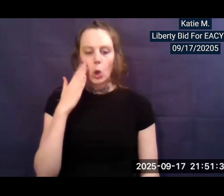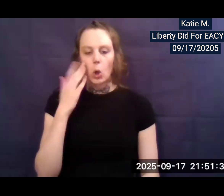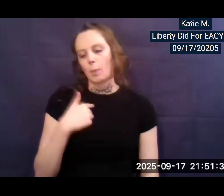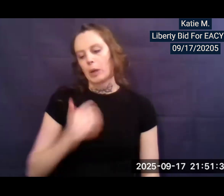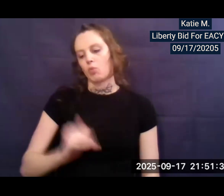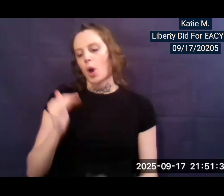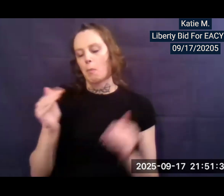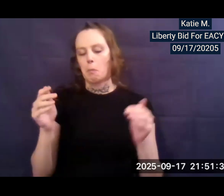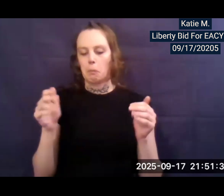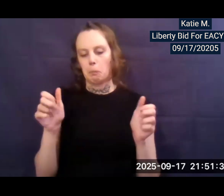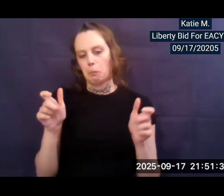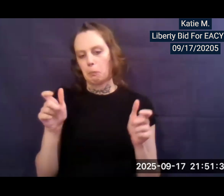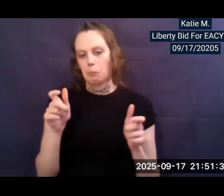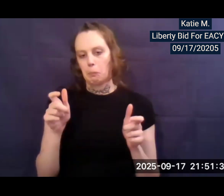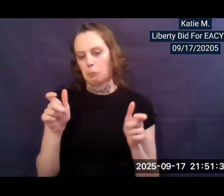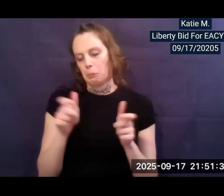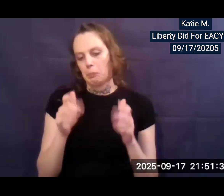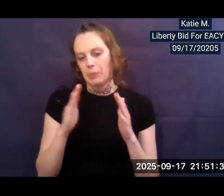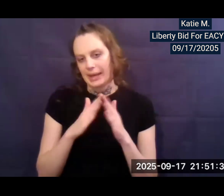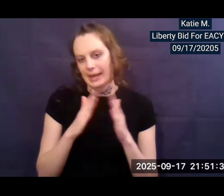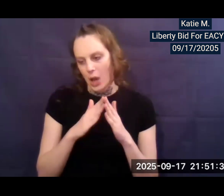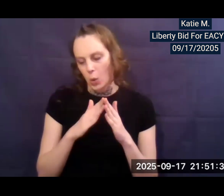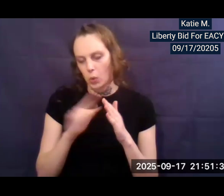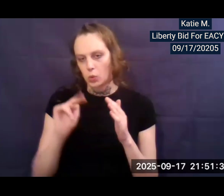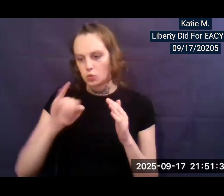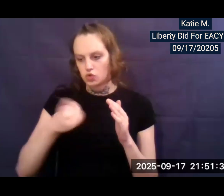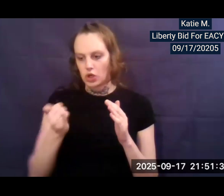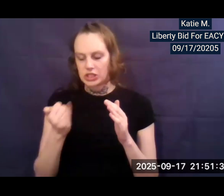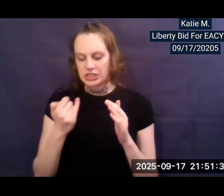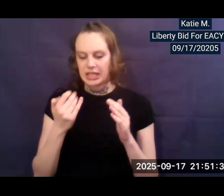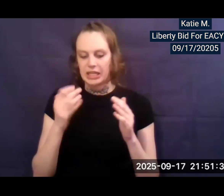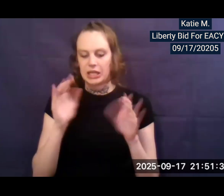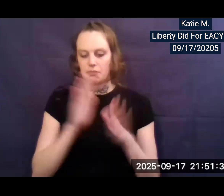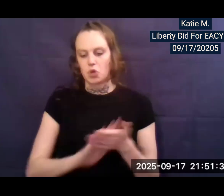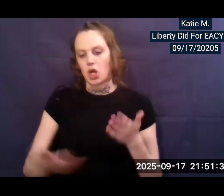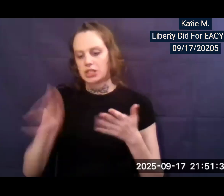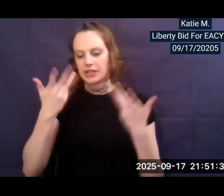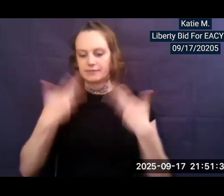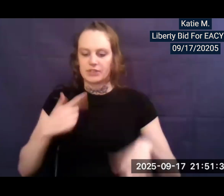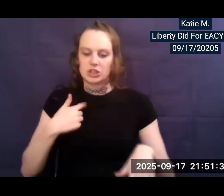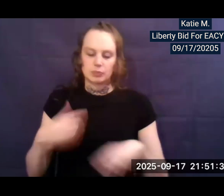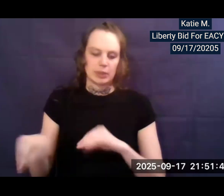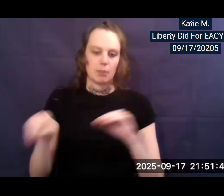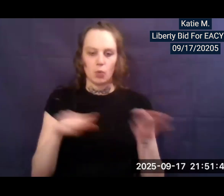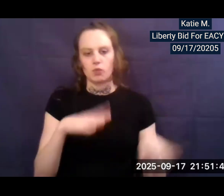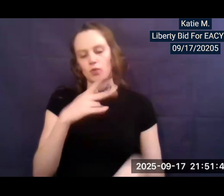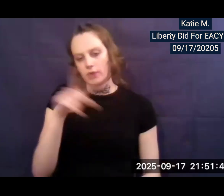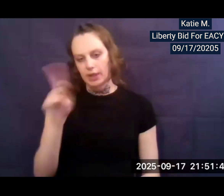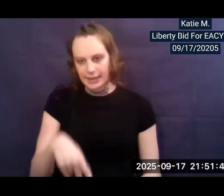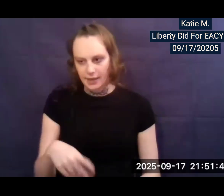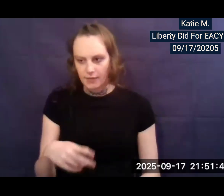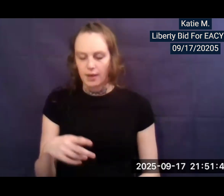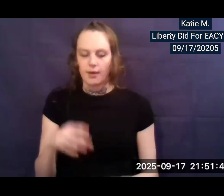but like a town in Jersey, like that was gonna fix me. I would go to the bars a lot on the weekends, like when I was in my early